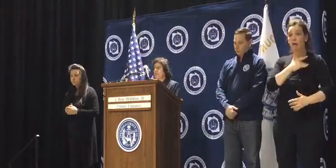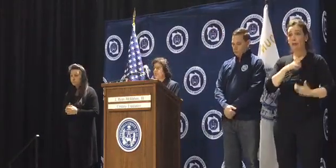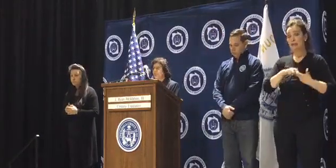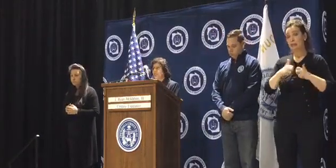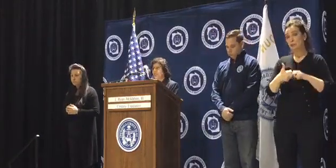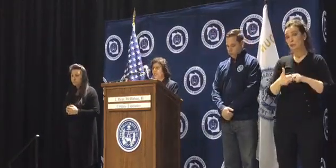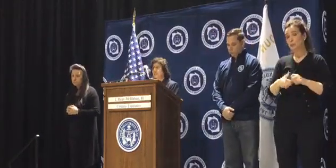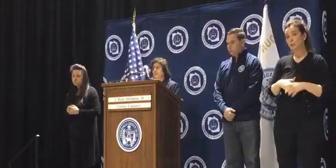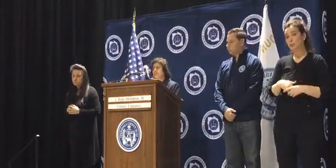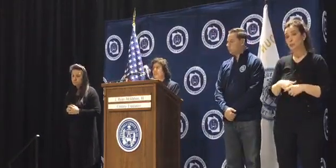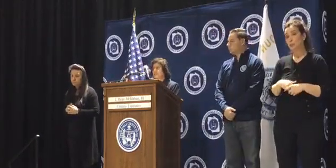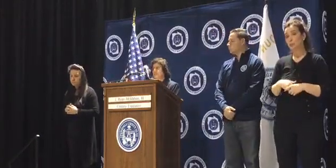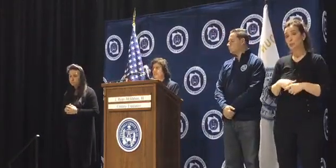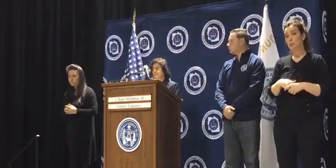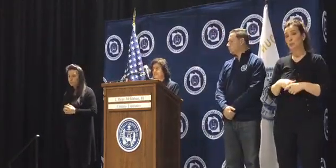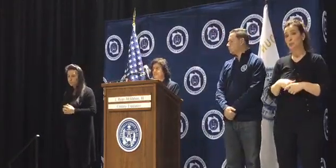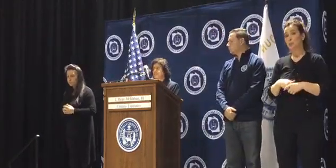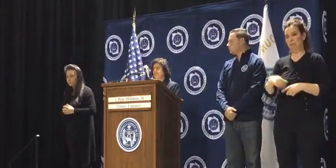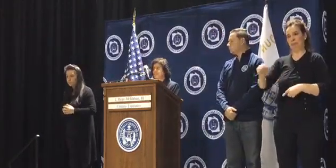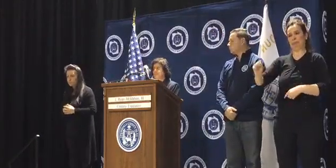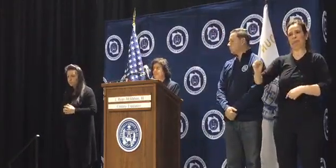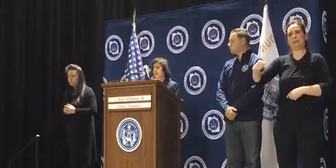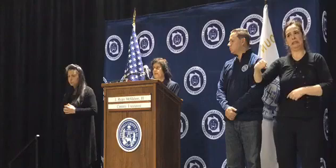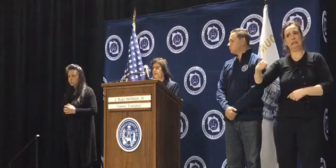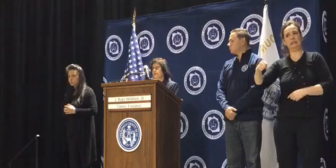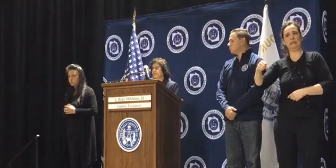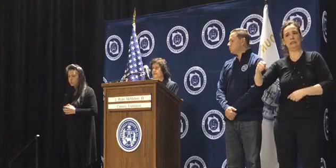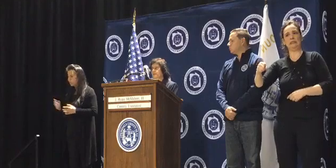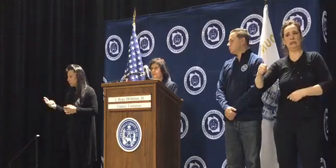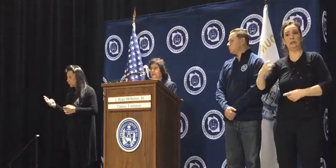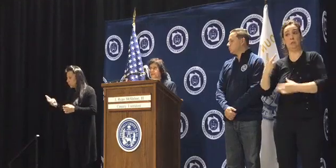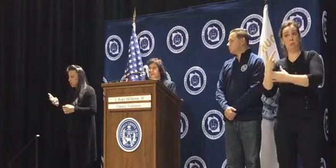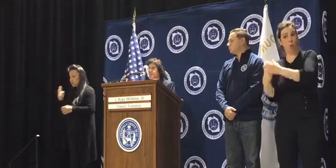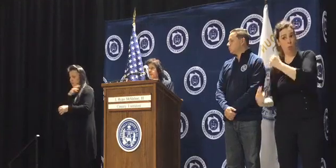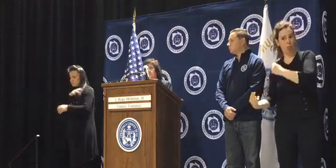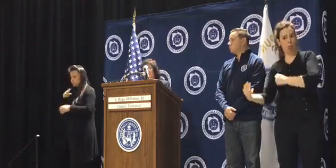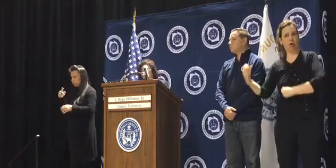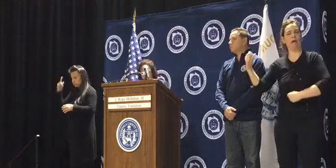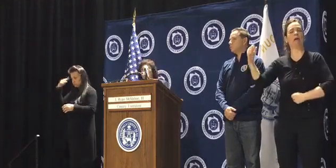So underlying health condition, yes. In both? Yeah.